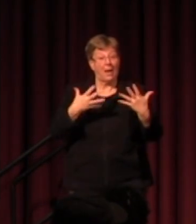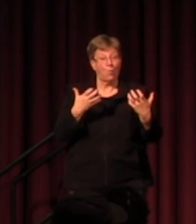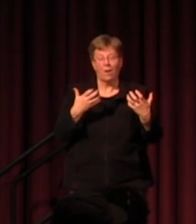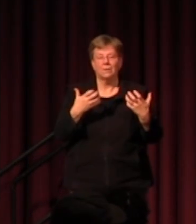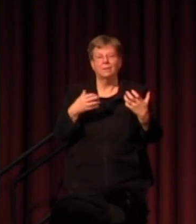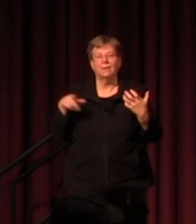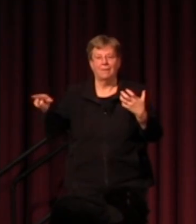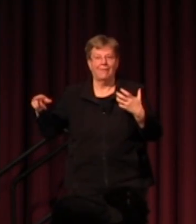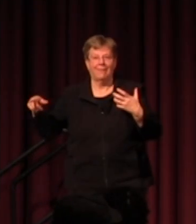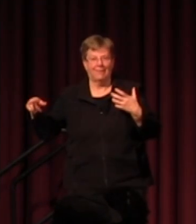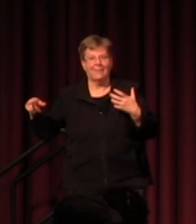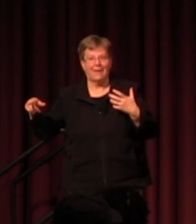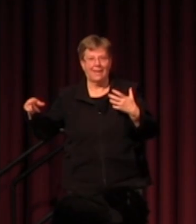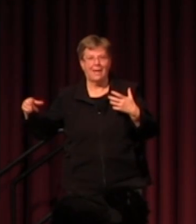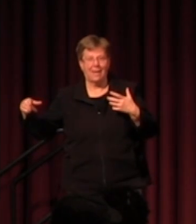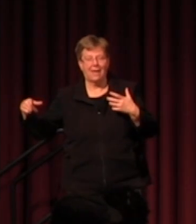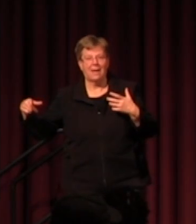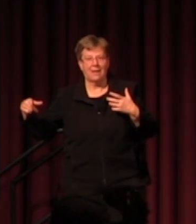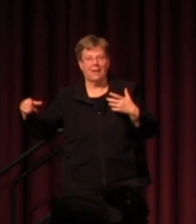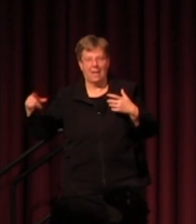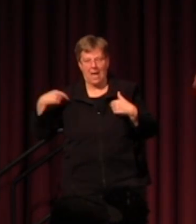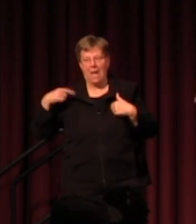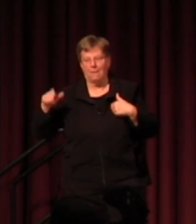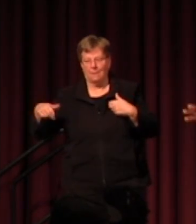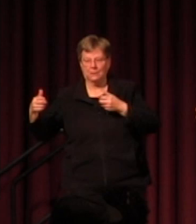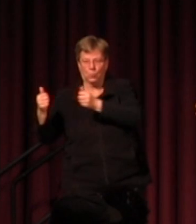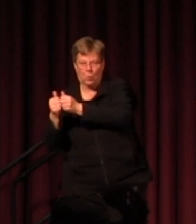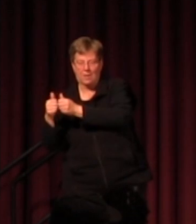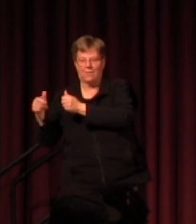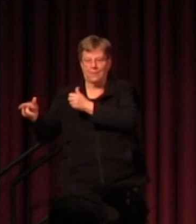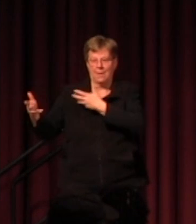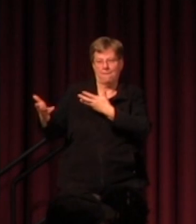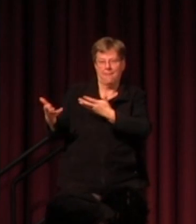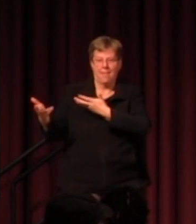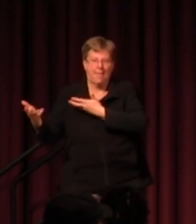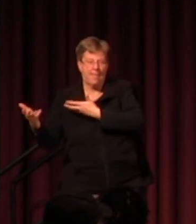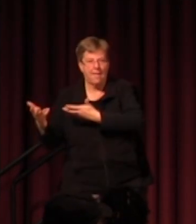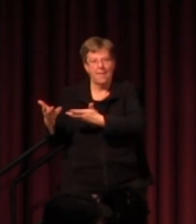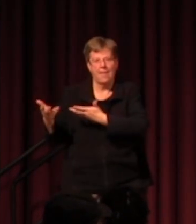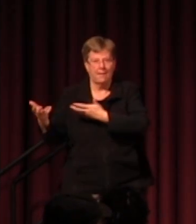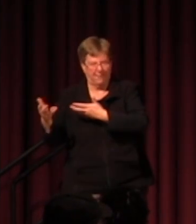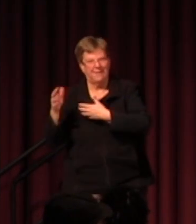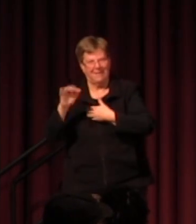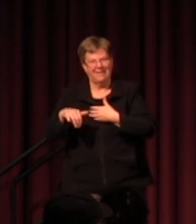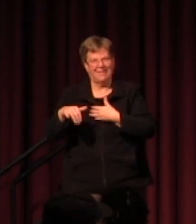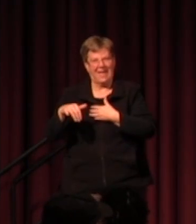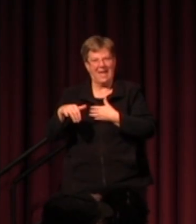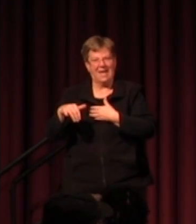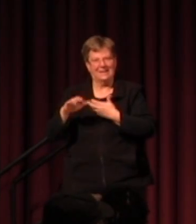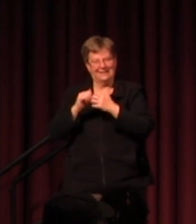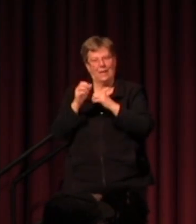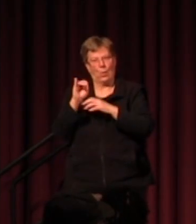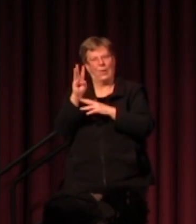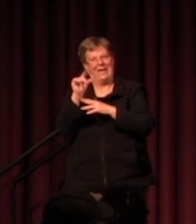This is, anytime equity is at use, this is how it works. This is what equity actually is.